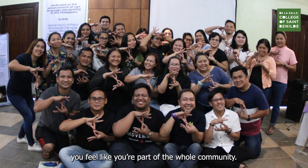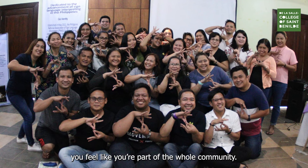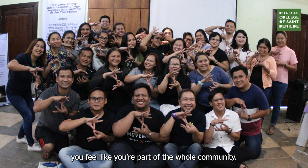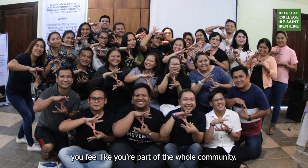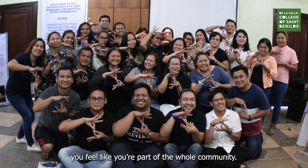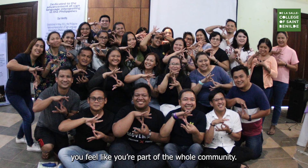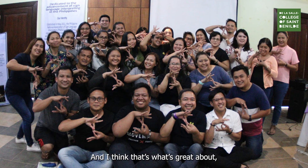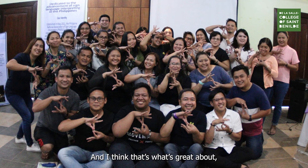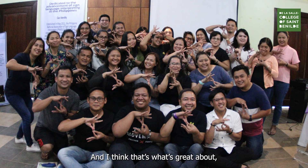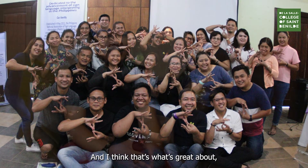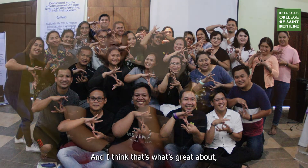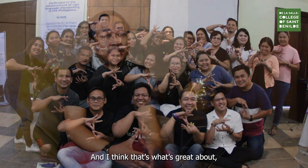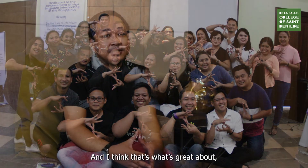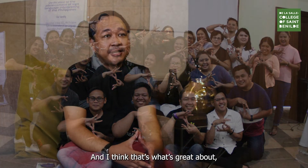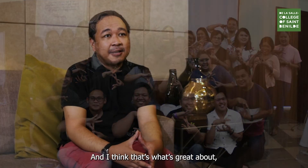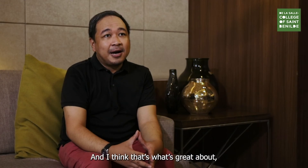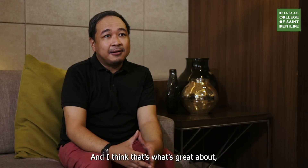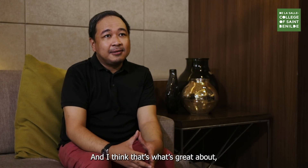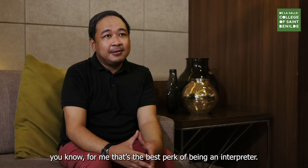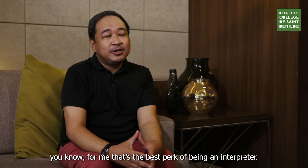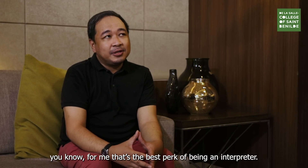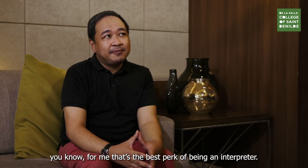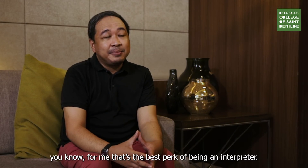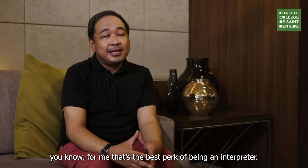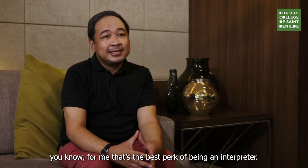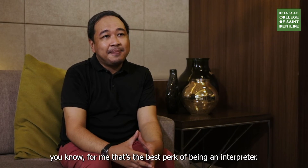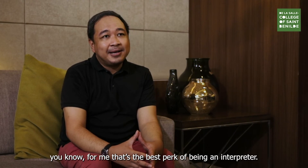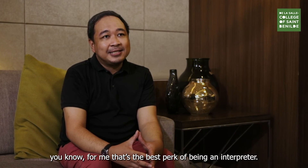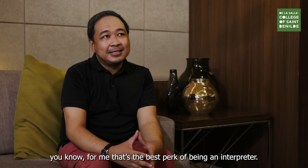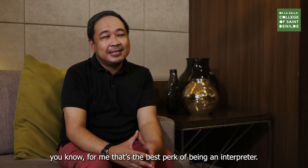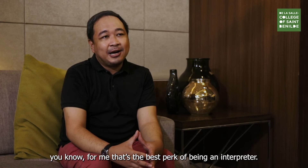whole community. And I think that's what's great about, for me,